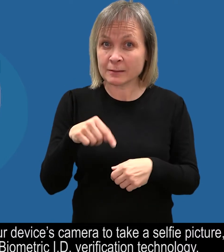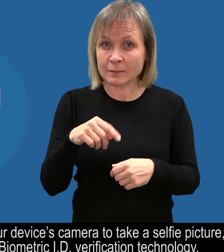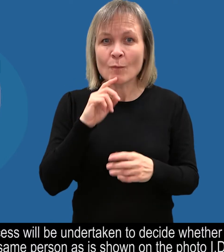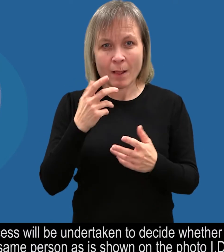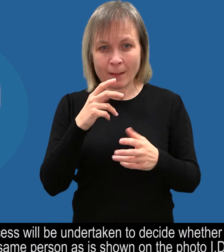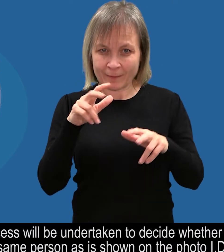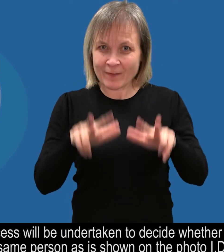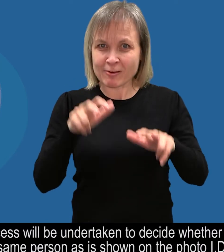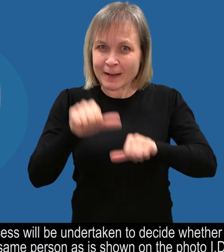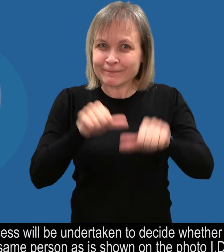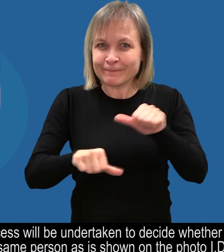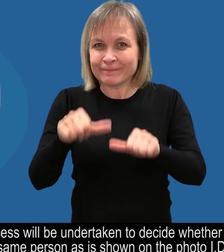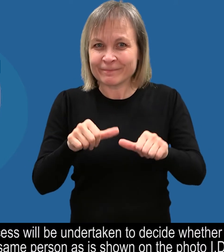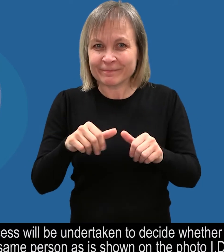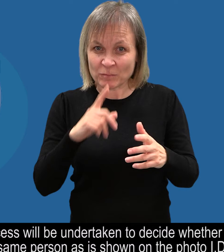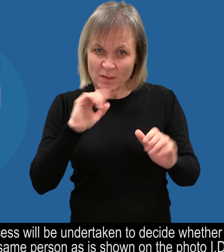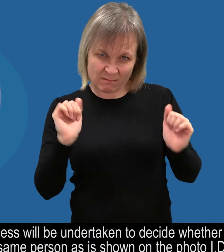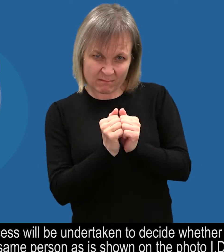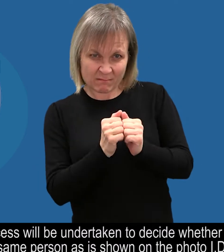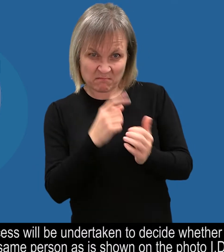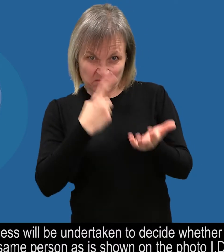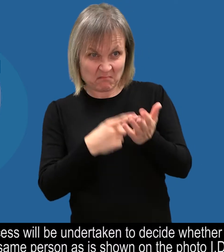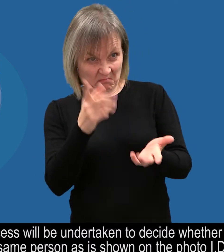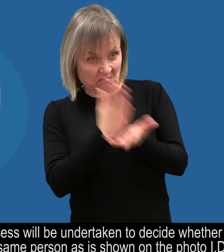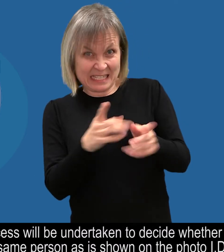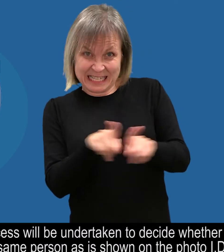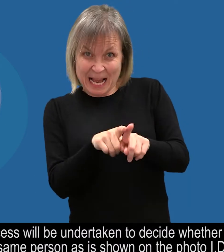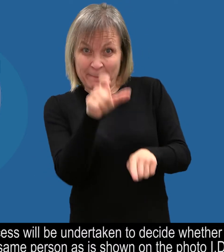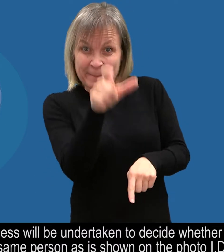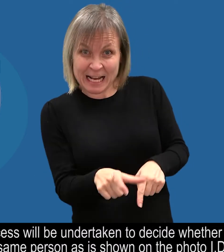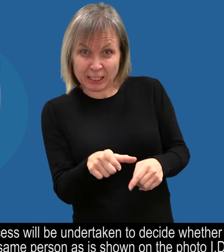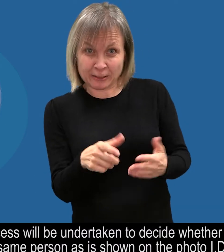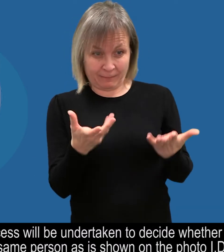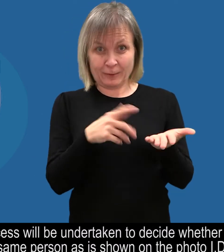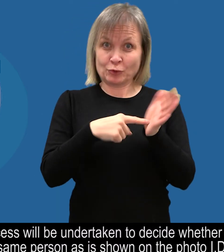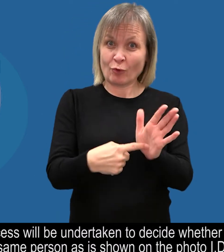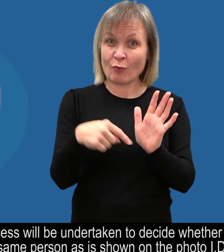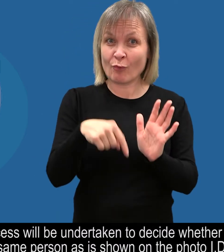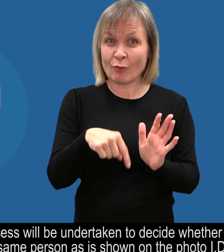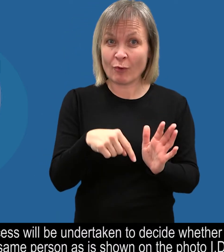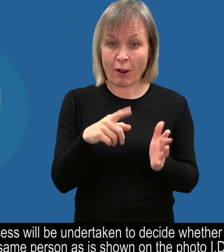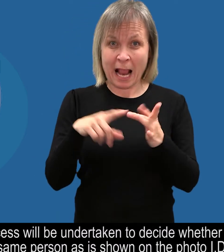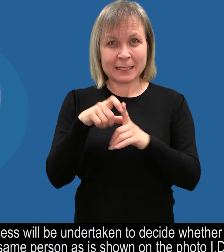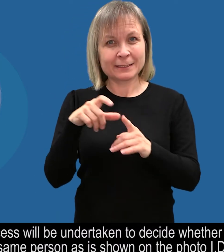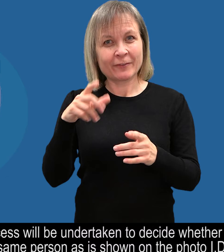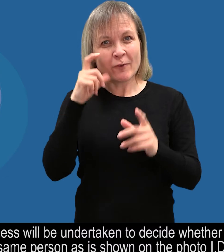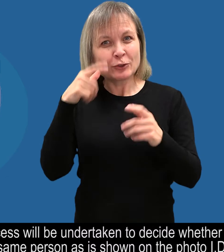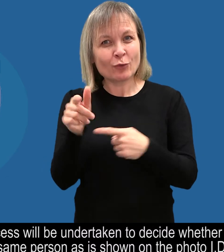a verification process will be undertaken to decide whether or not you are the same person as is shown on the photo ID documentation that